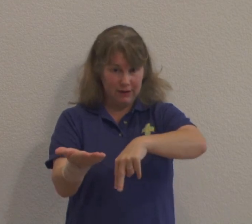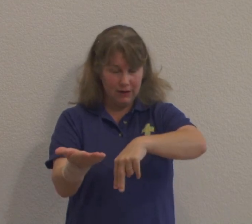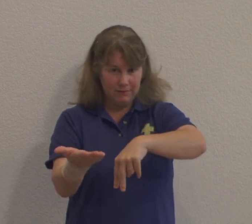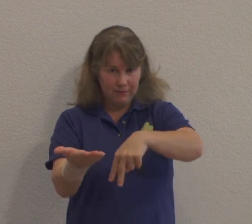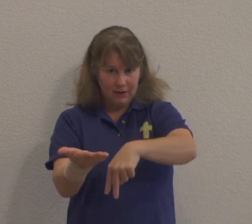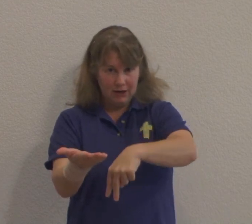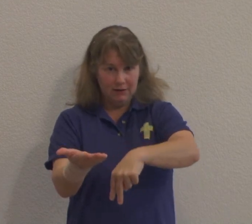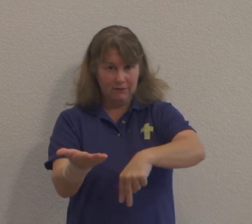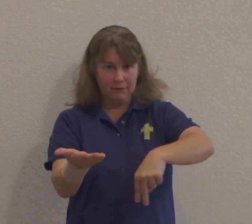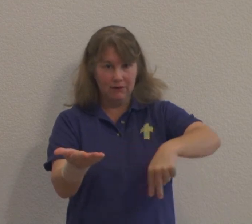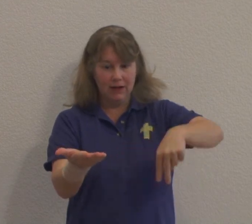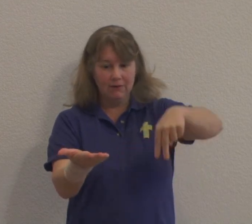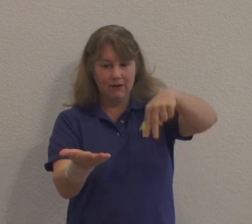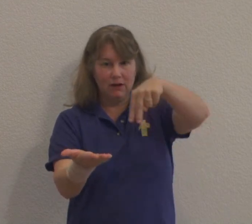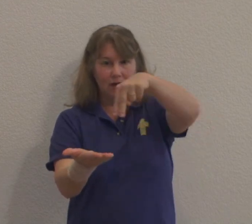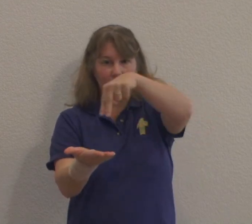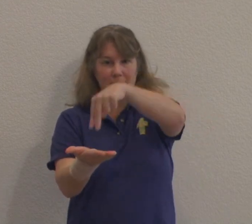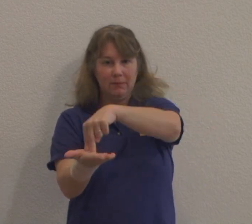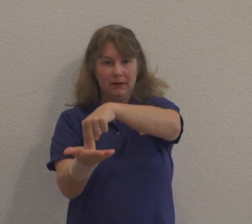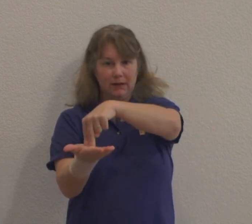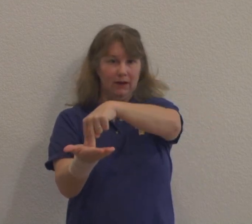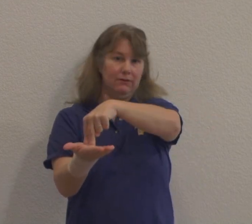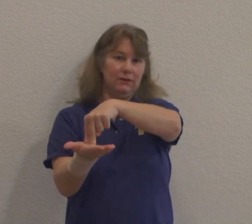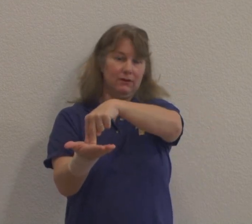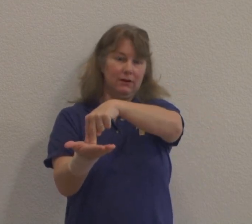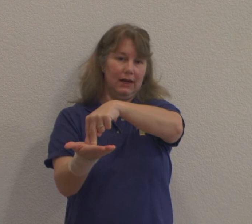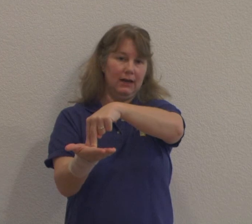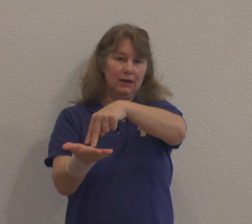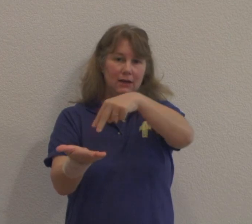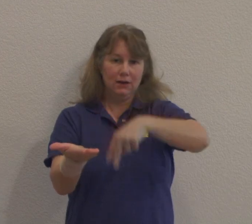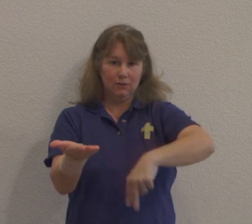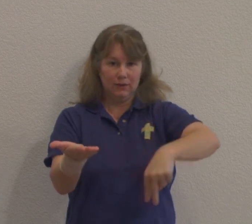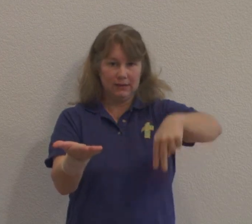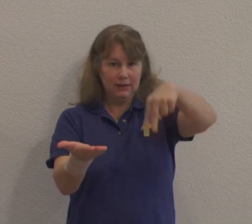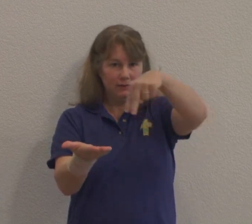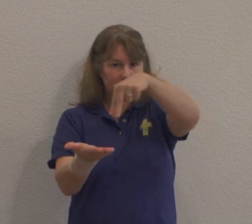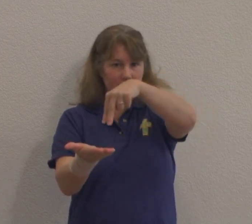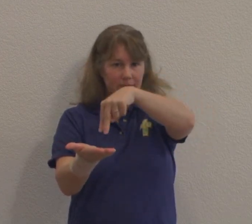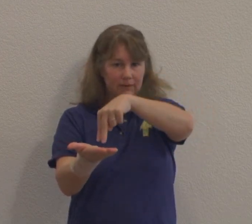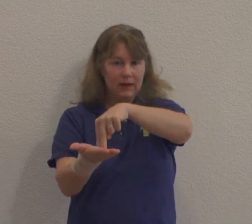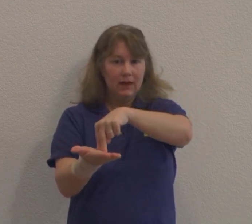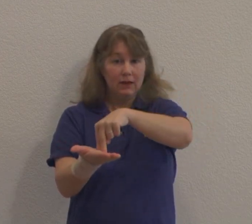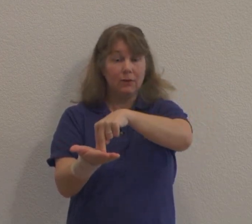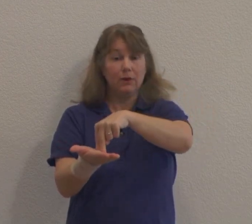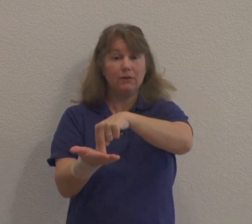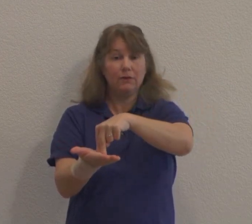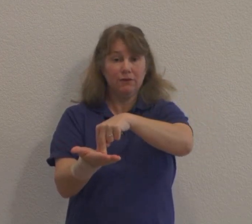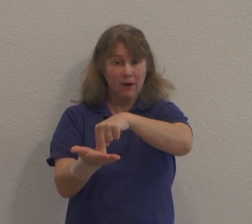here. You're going to be from the grave, and you're going to come up onto the ground, okay? Risen. The word for